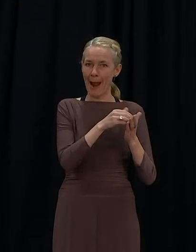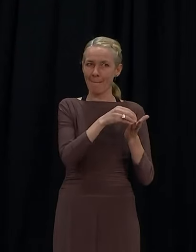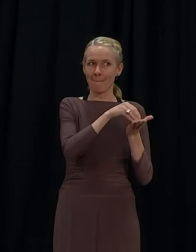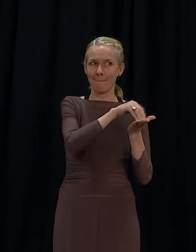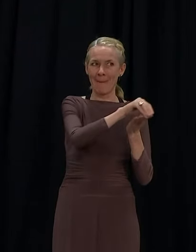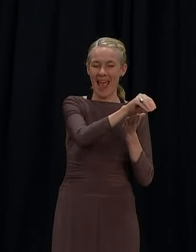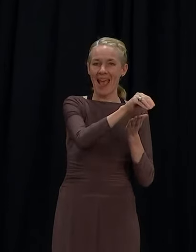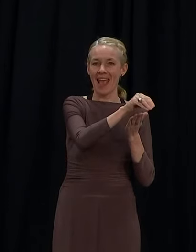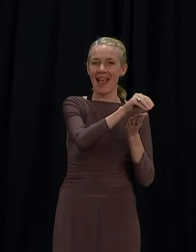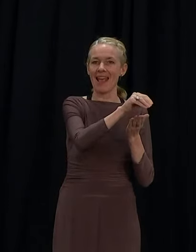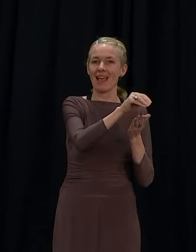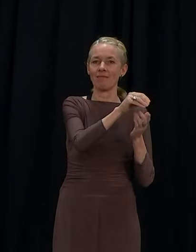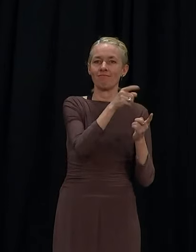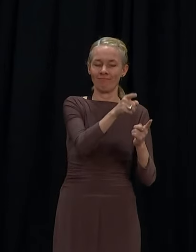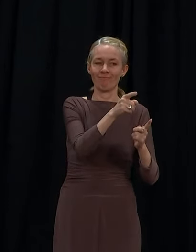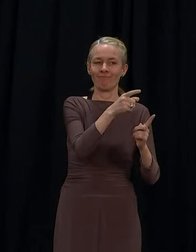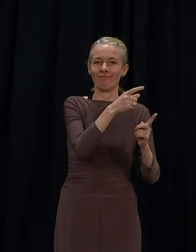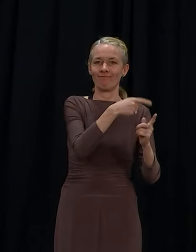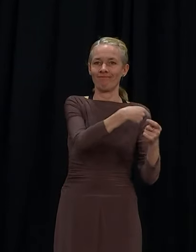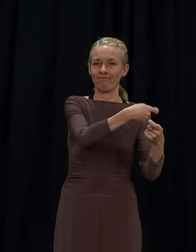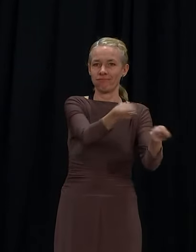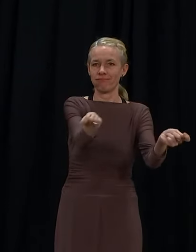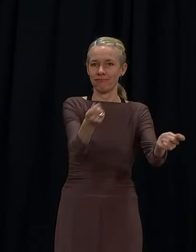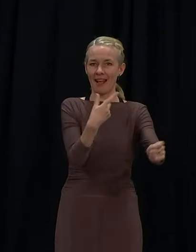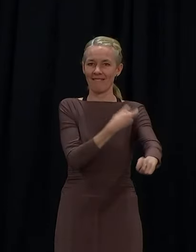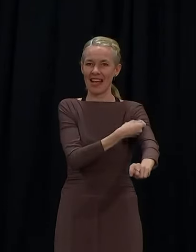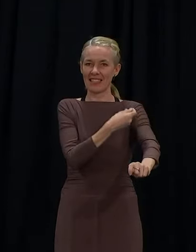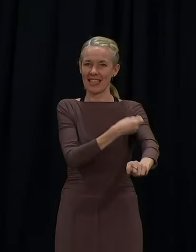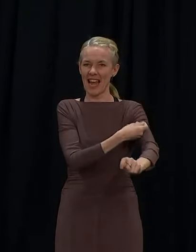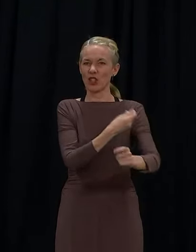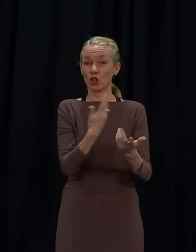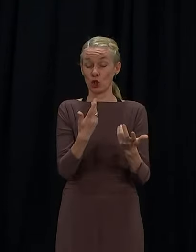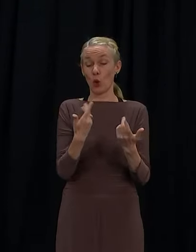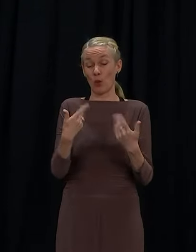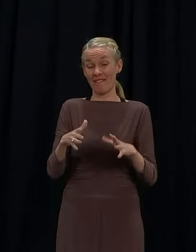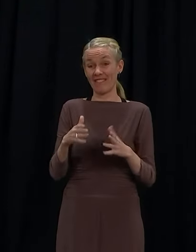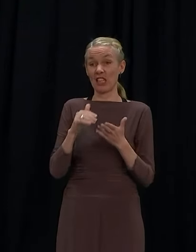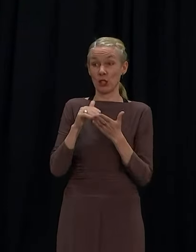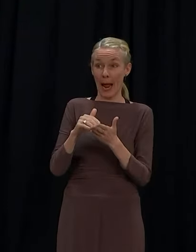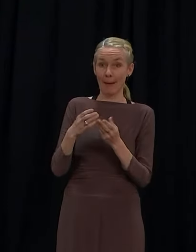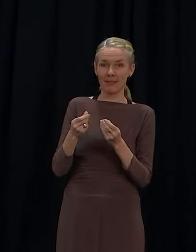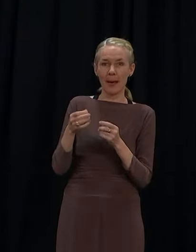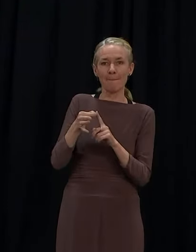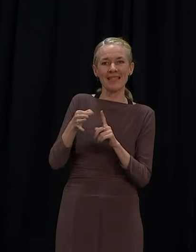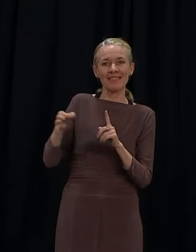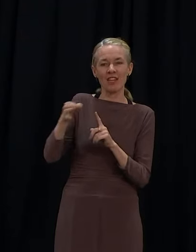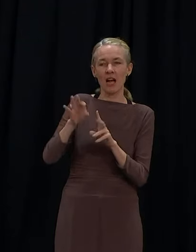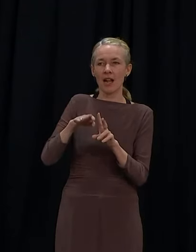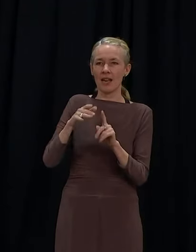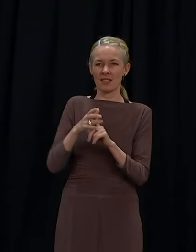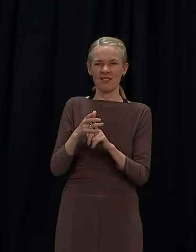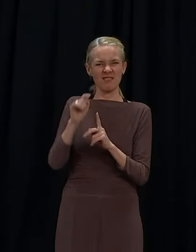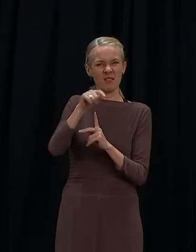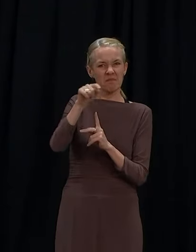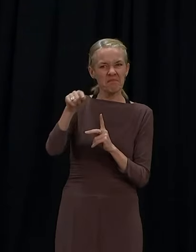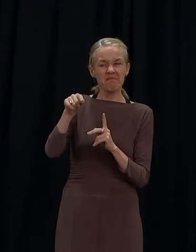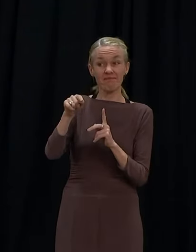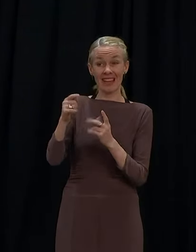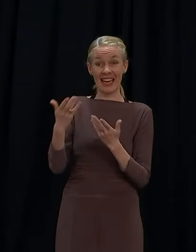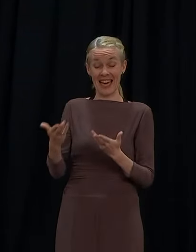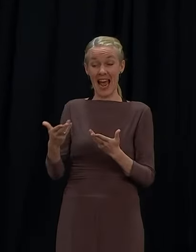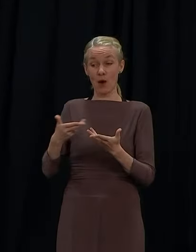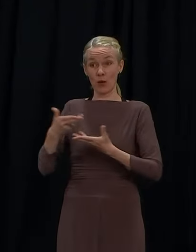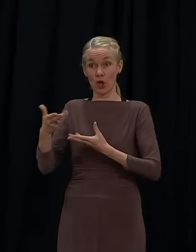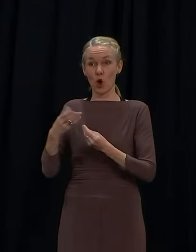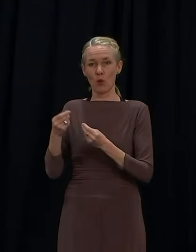Niue. We've supported their vaccination programs. And even now we're continuing talks with the likes of Tonga and Samoa over ongoing need as